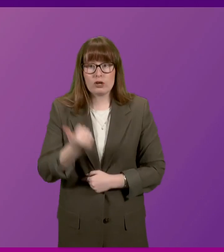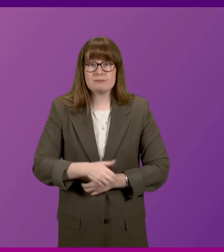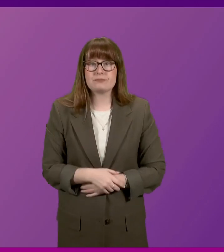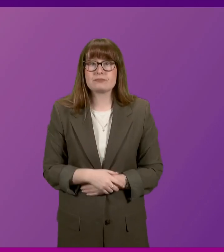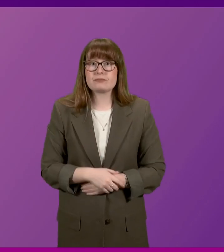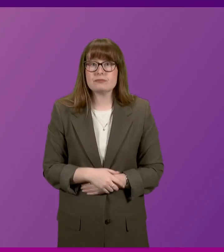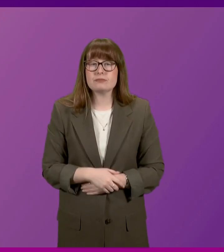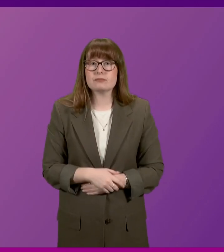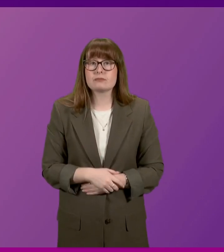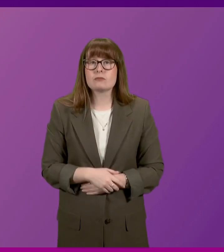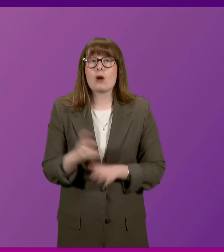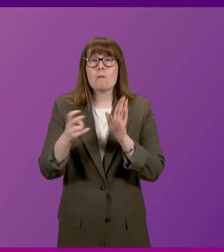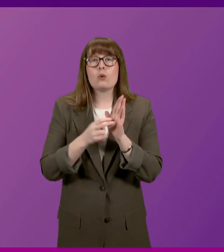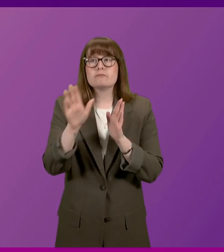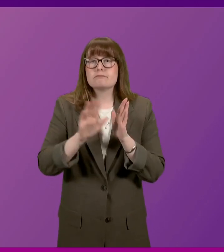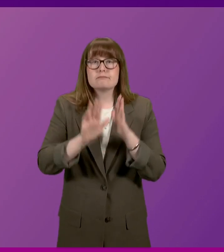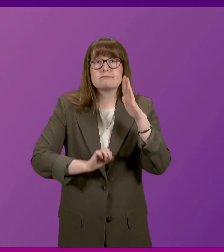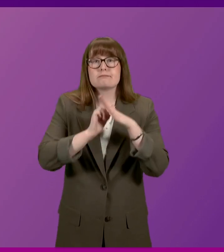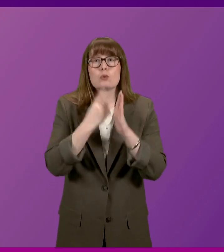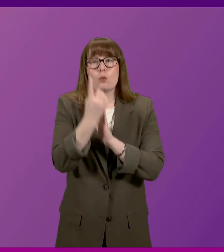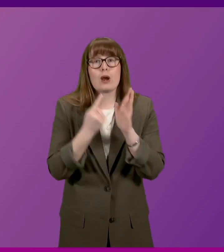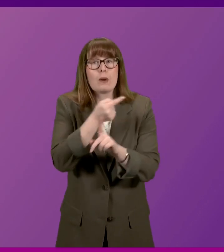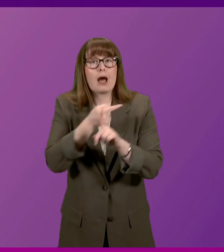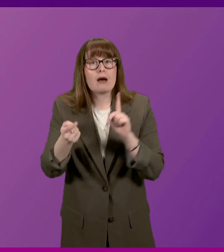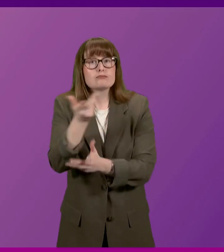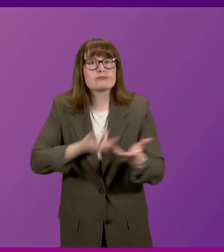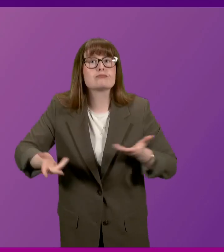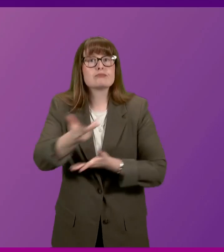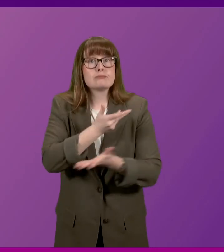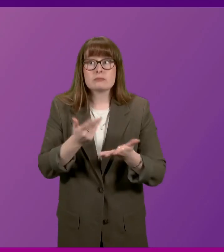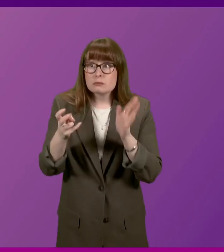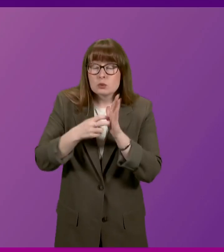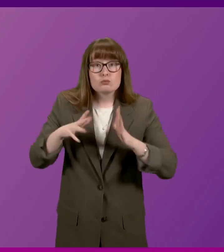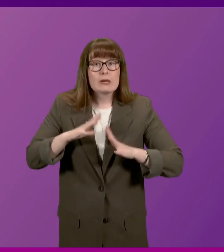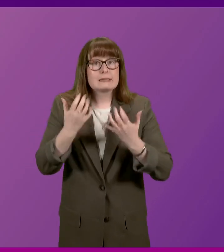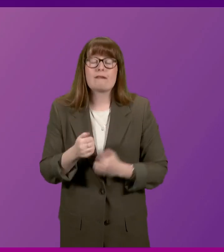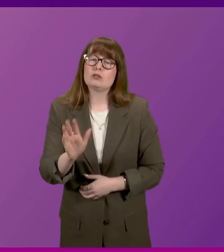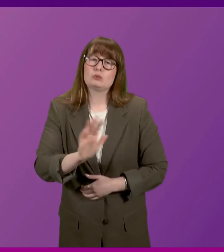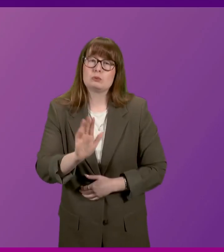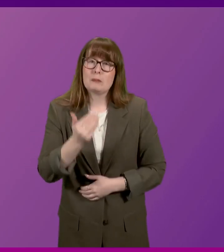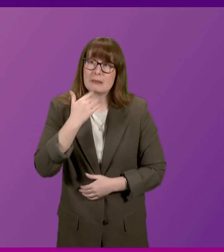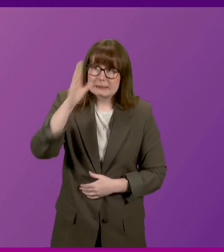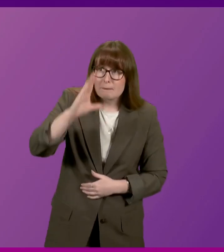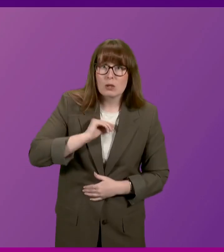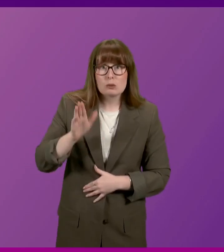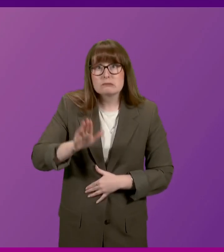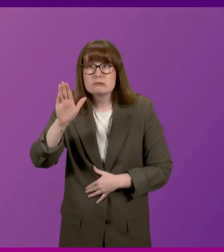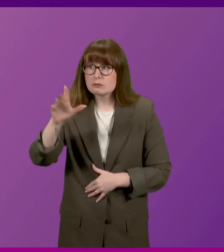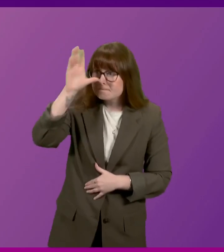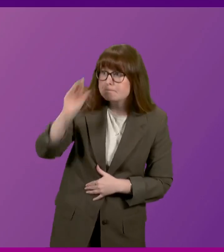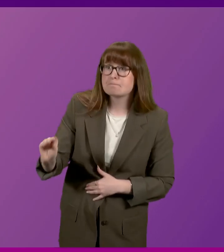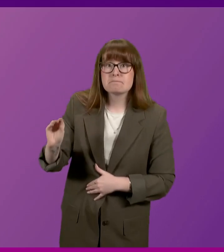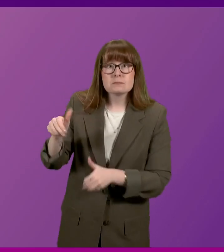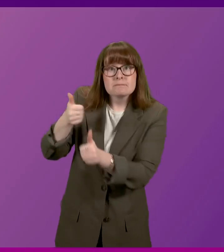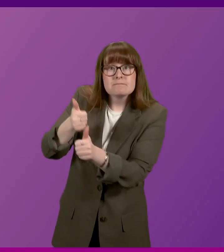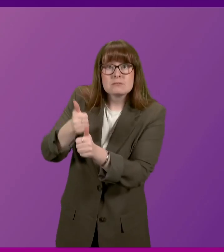have scheduled up to an hour and a half for this discussion. We have not scheduled any breaks, but please indicate to me or the clerk if